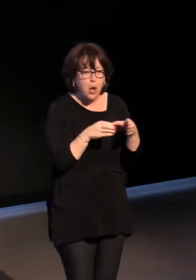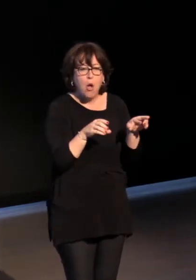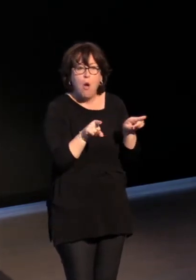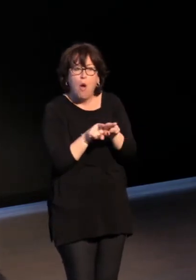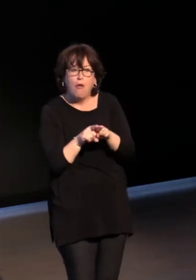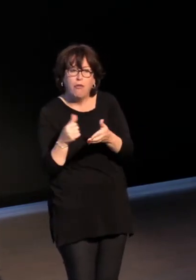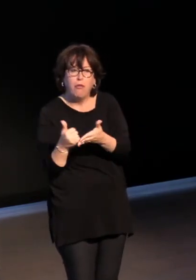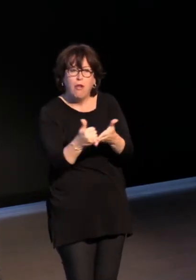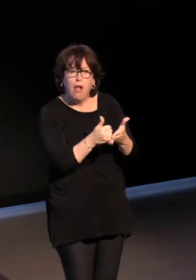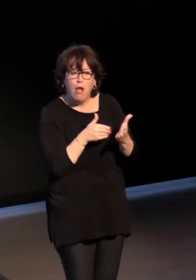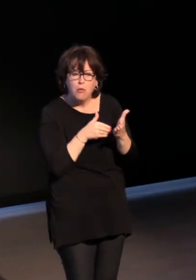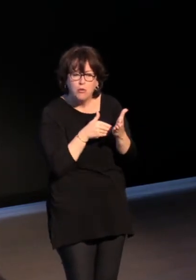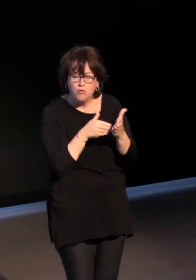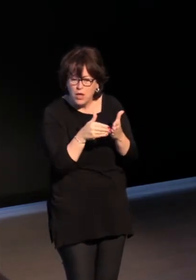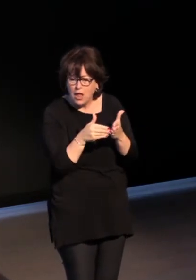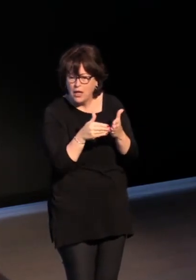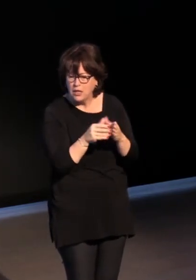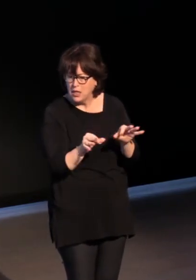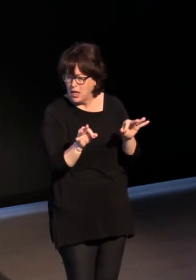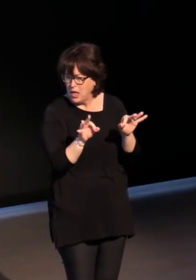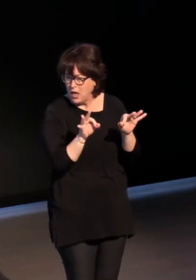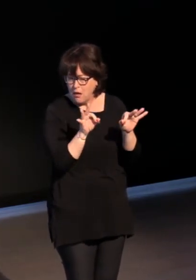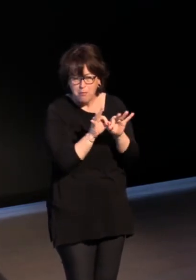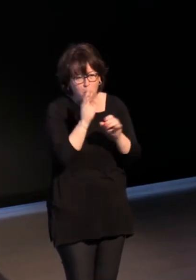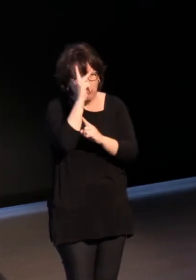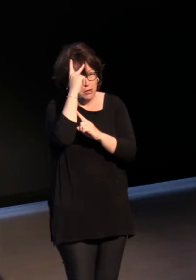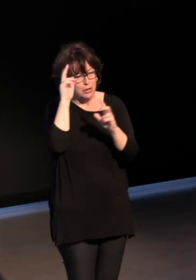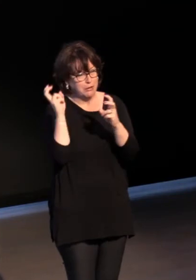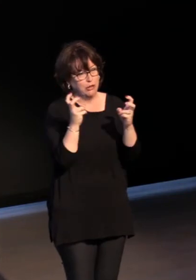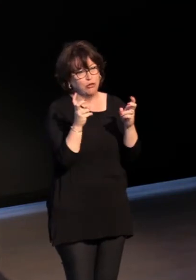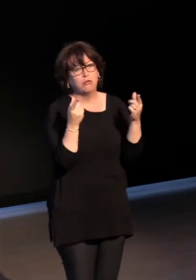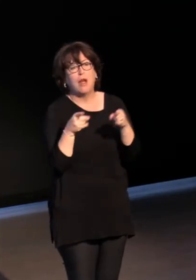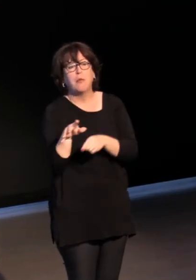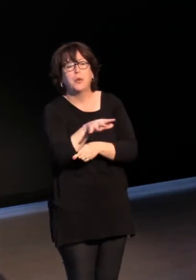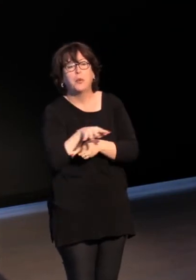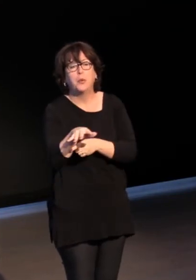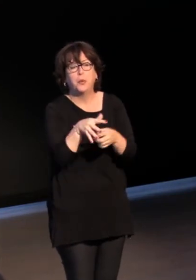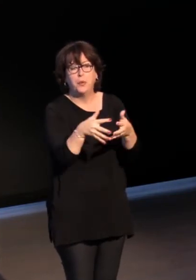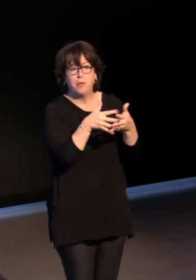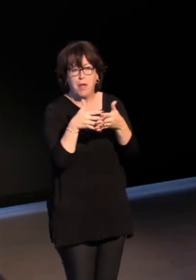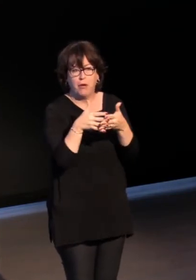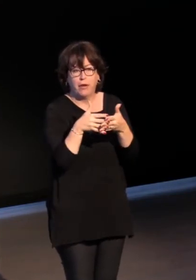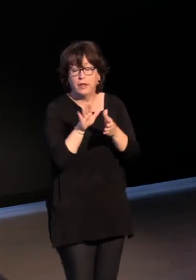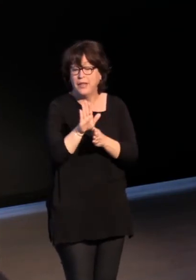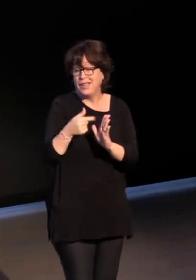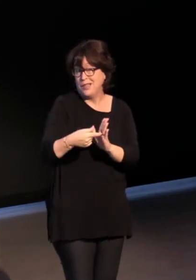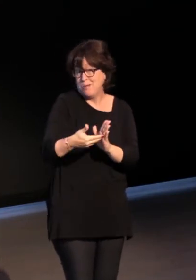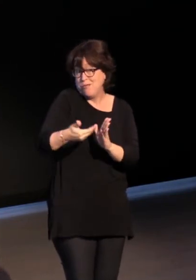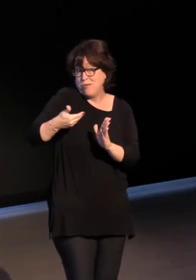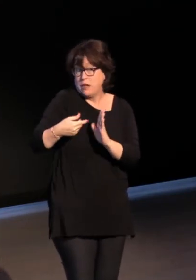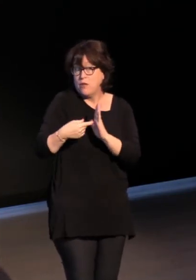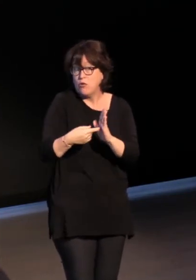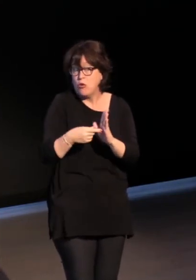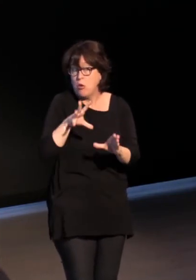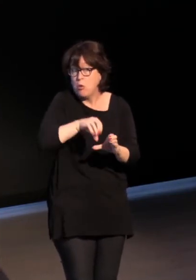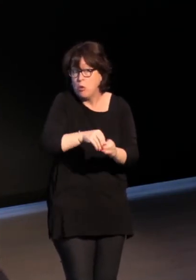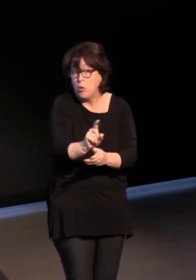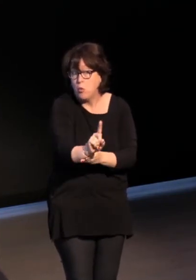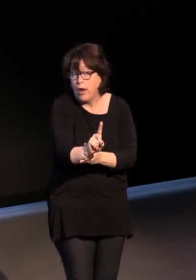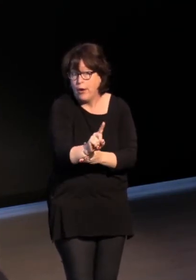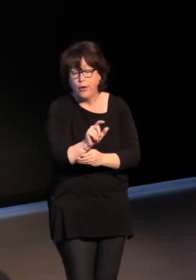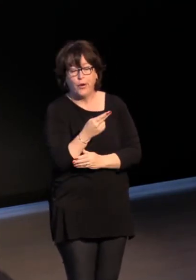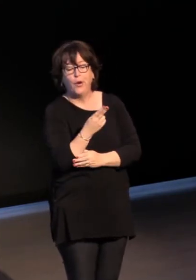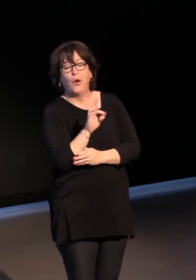utilizing visual signifiers rooted in Asia and North America. Previous exhibitions and performances include the